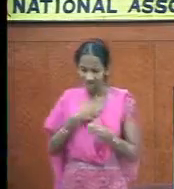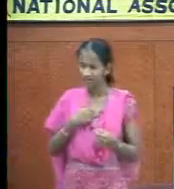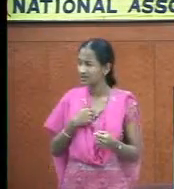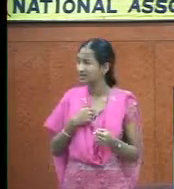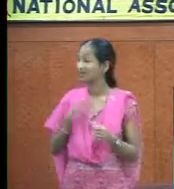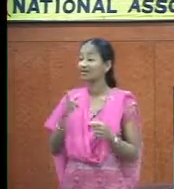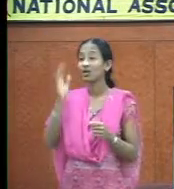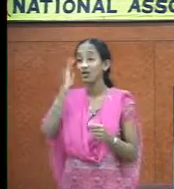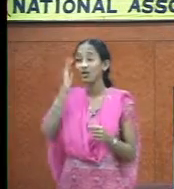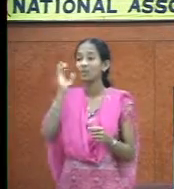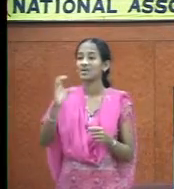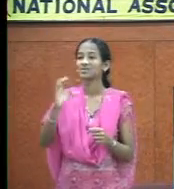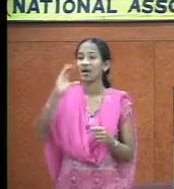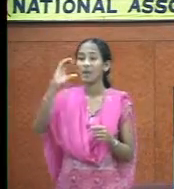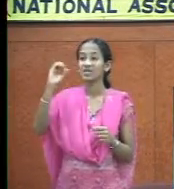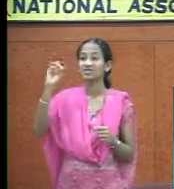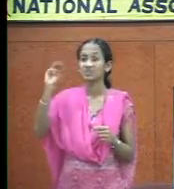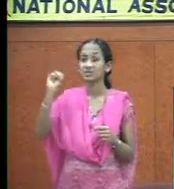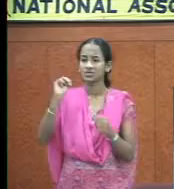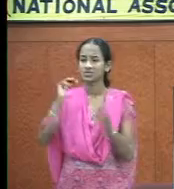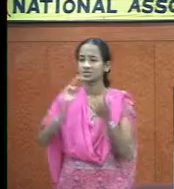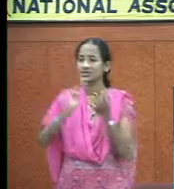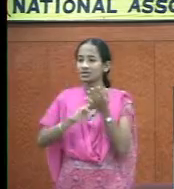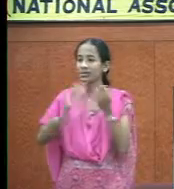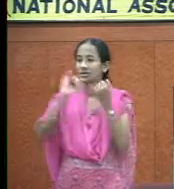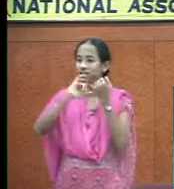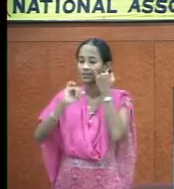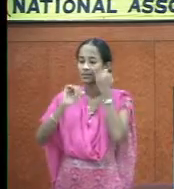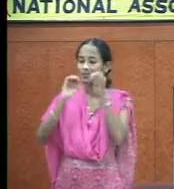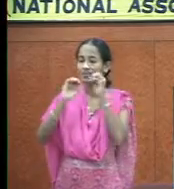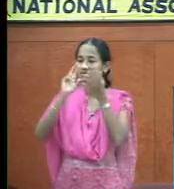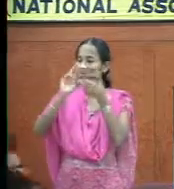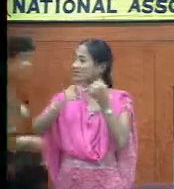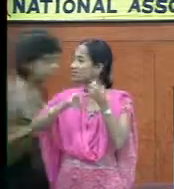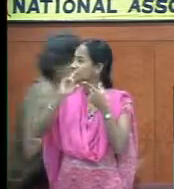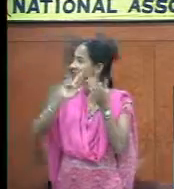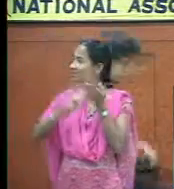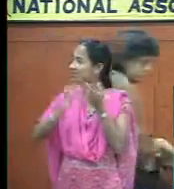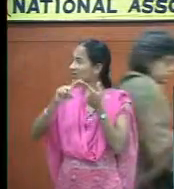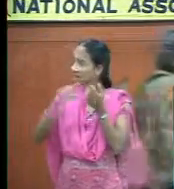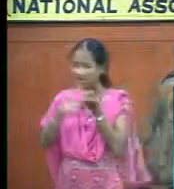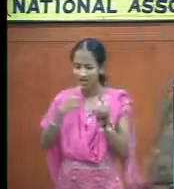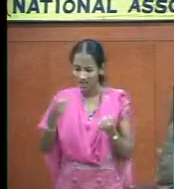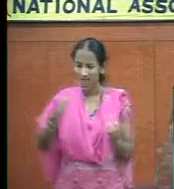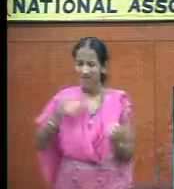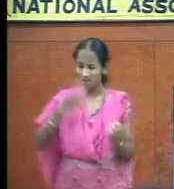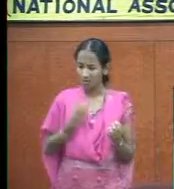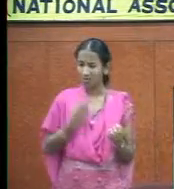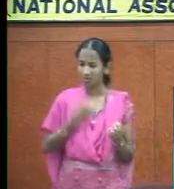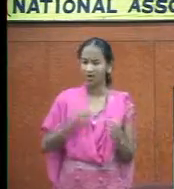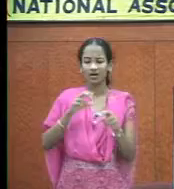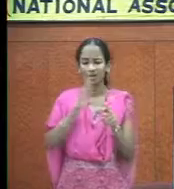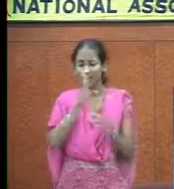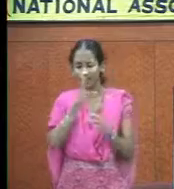to bombard the Chief Commissioners and State Commissioners' offices and keep telling them what we want from them. And